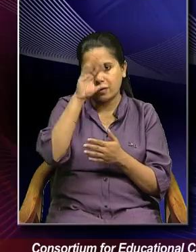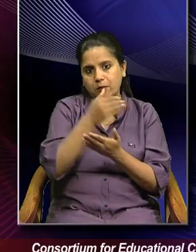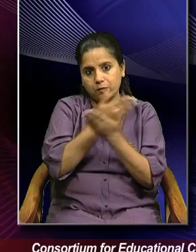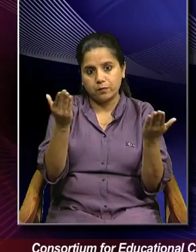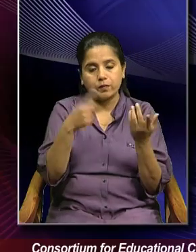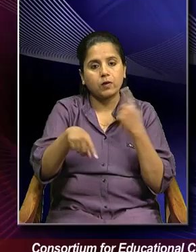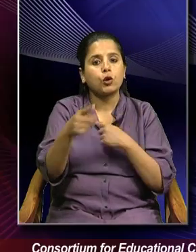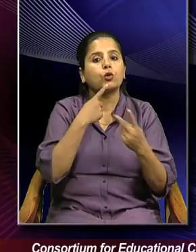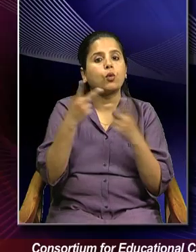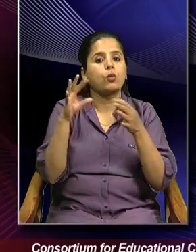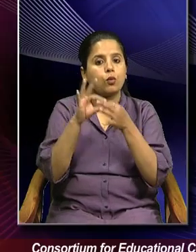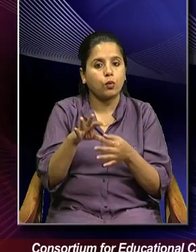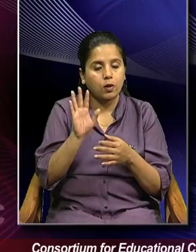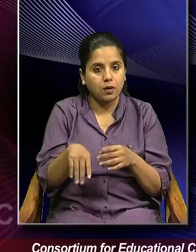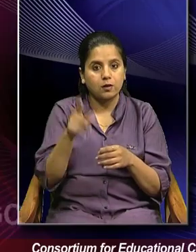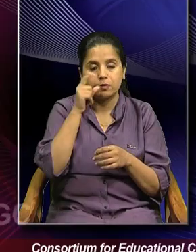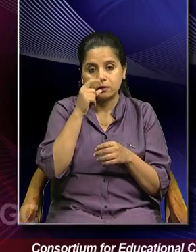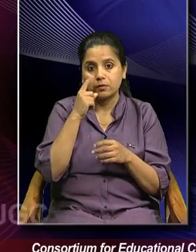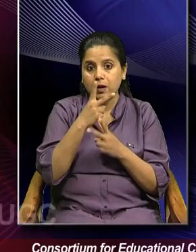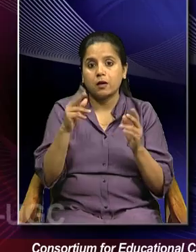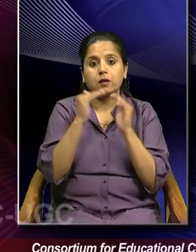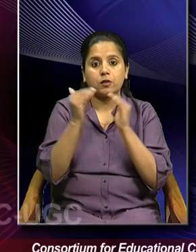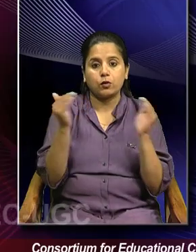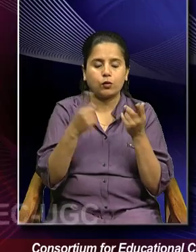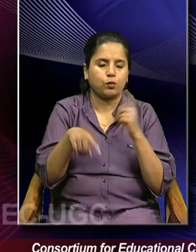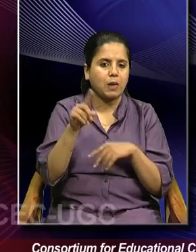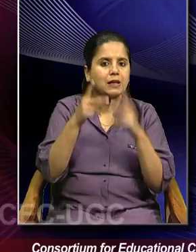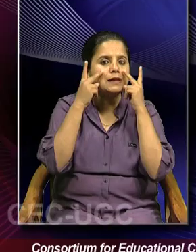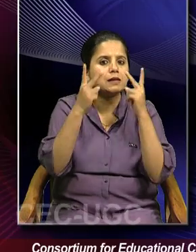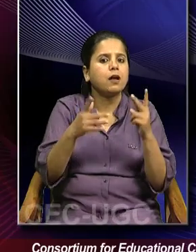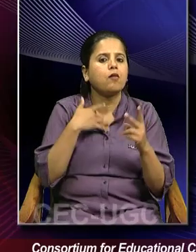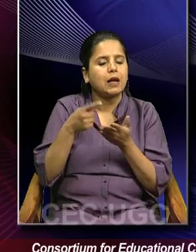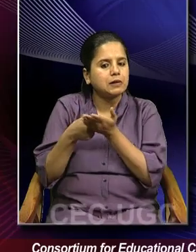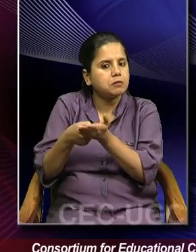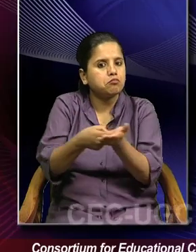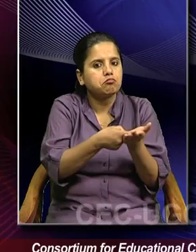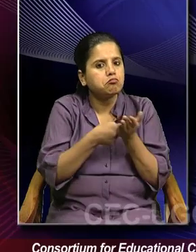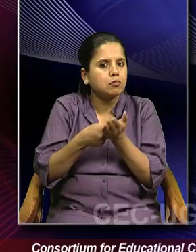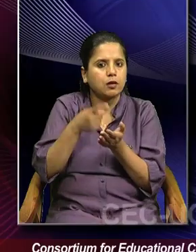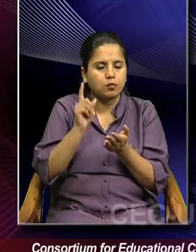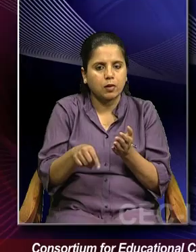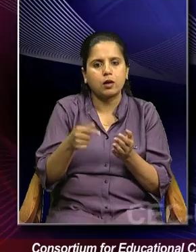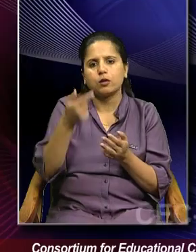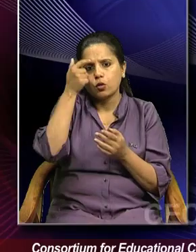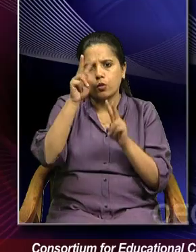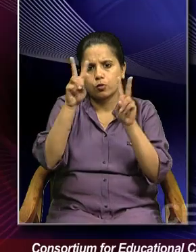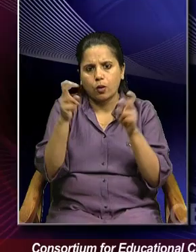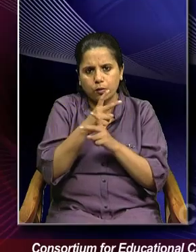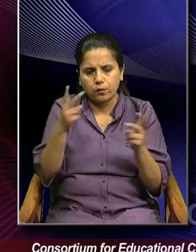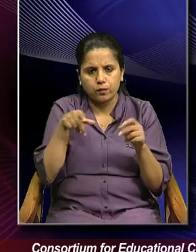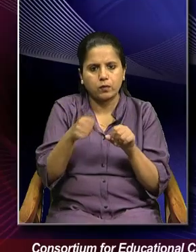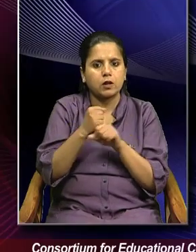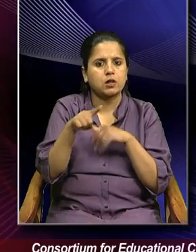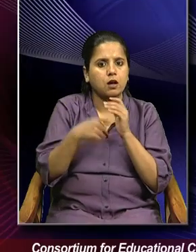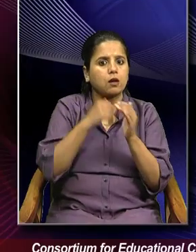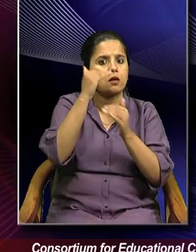we talk about gender equality, it has to be seen with respect to issues concerning development